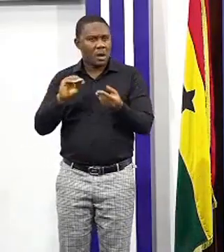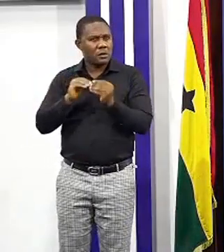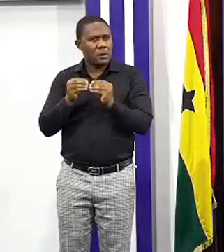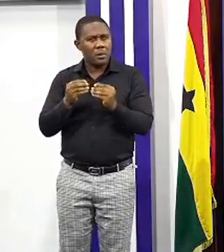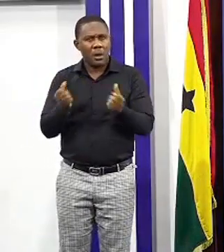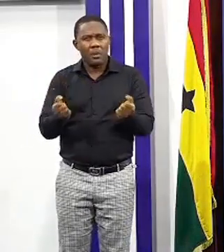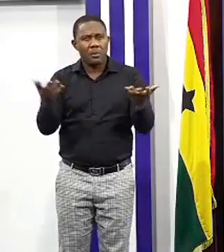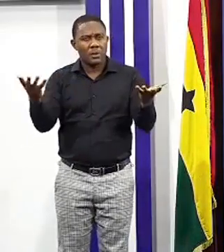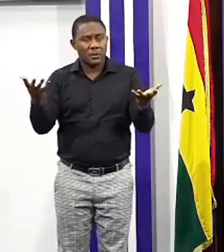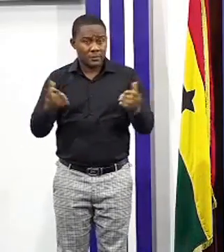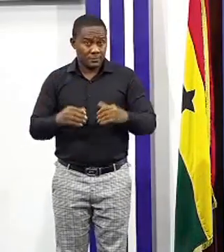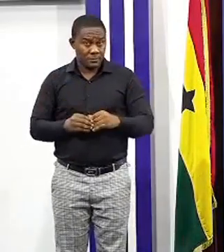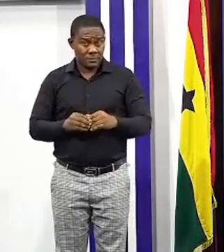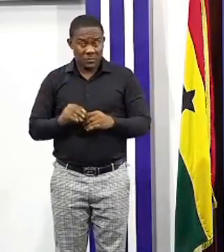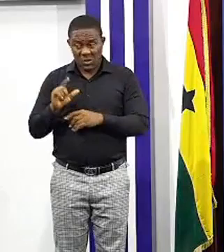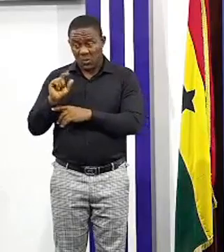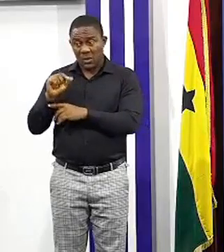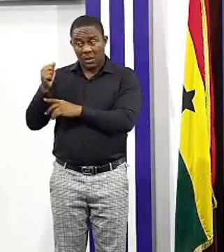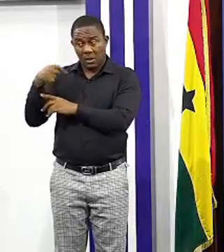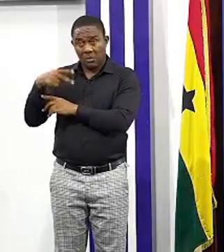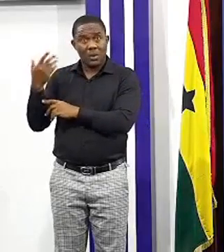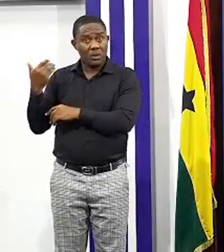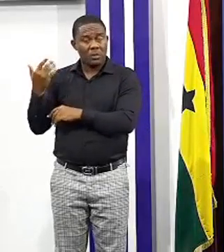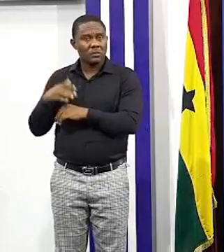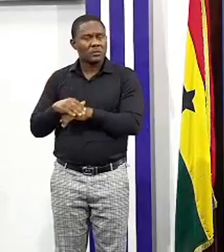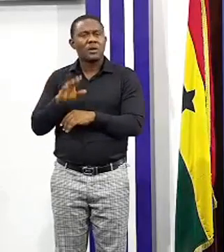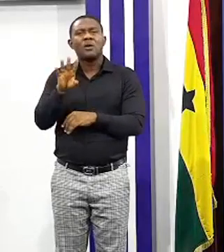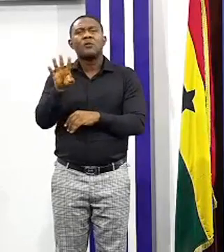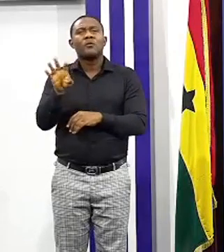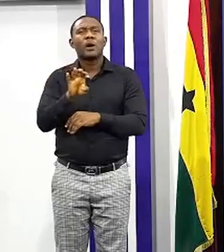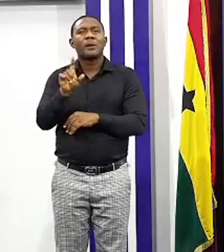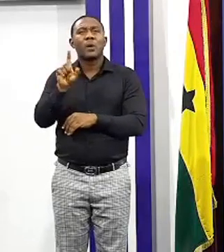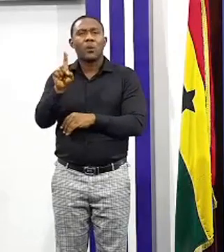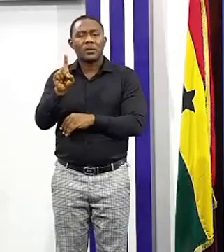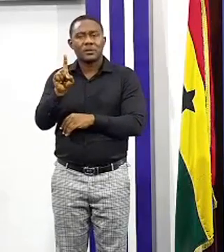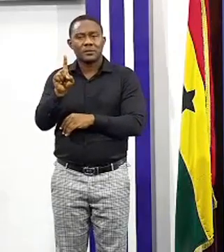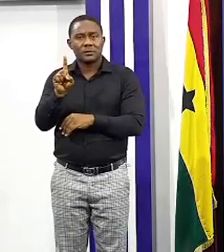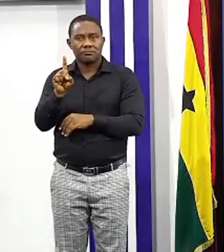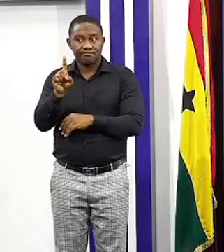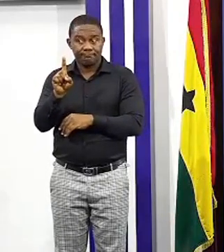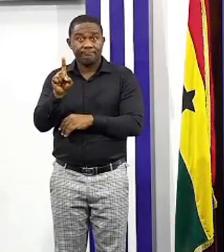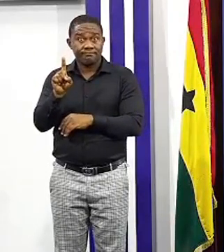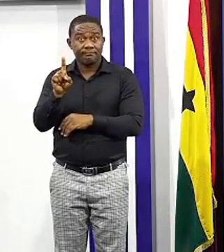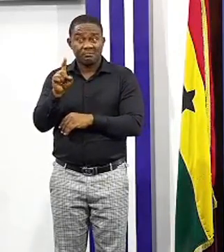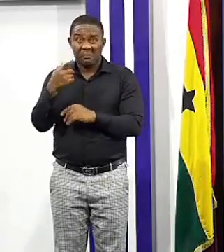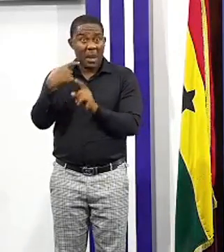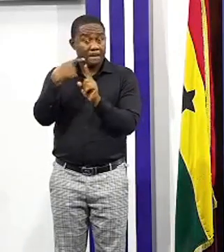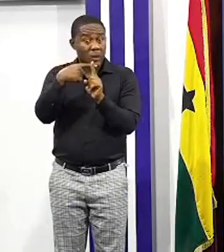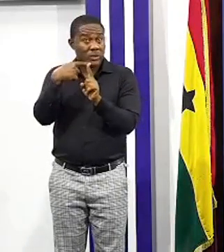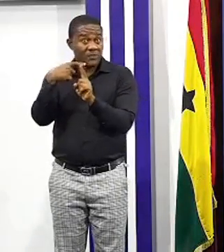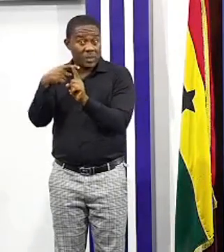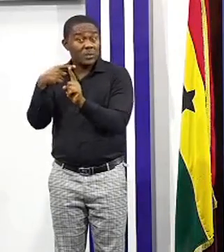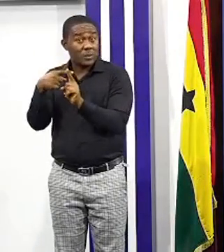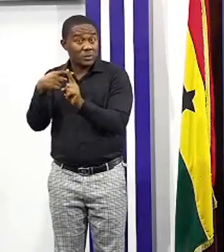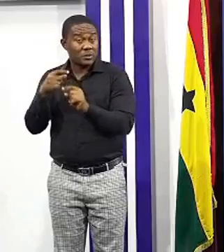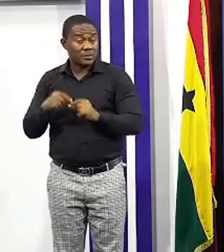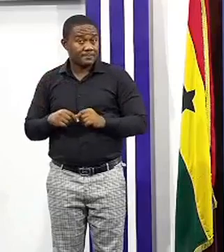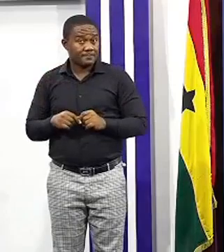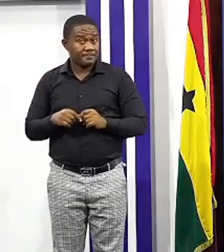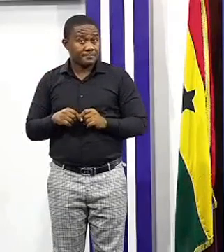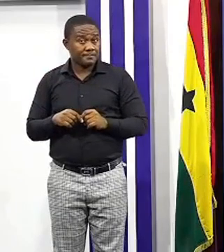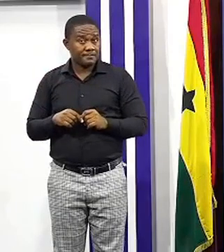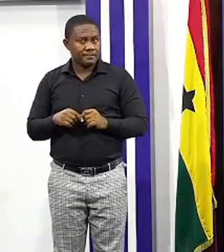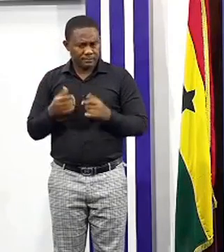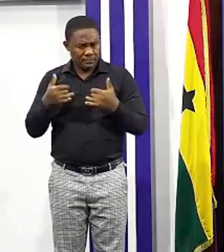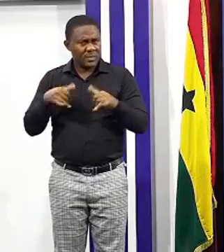April, which we are reporting, we have 401 cases that are reported positive. We still